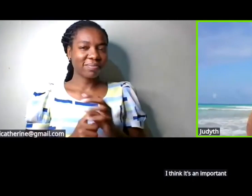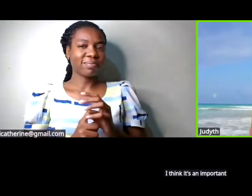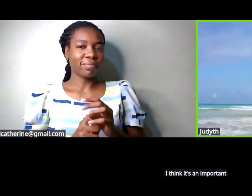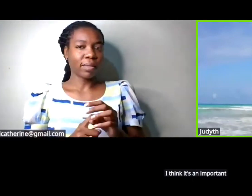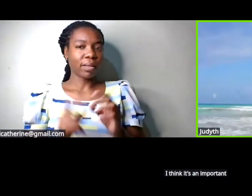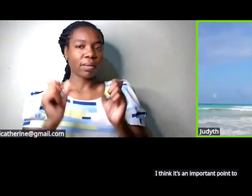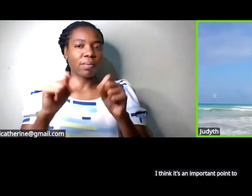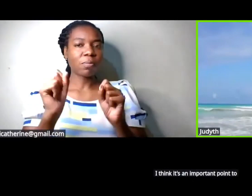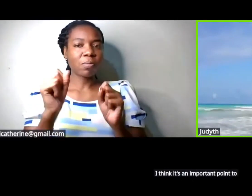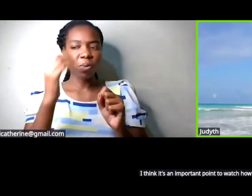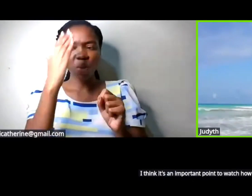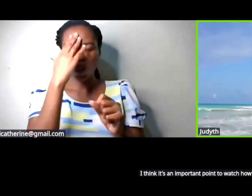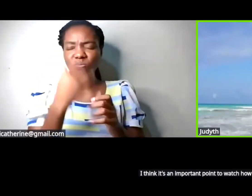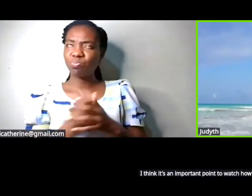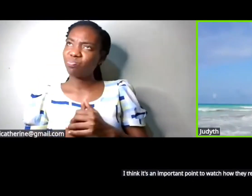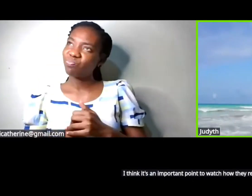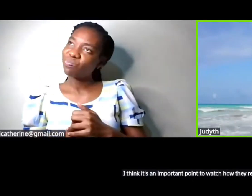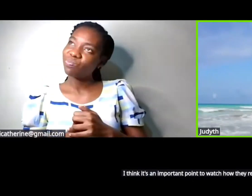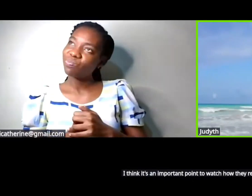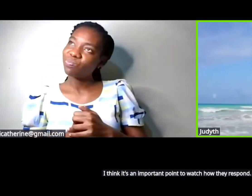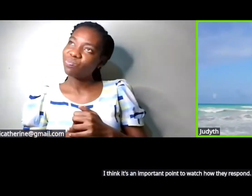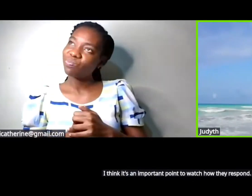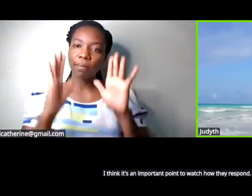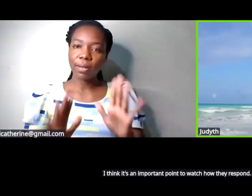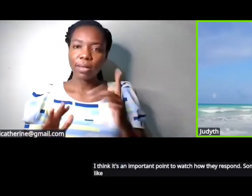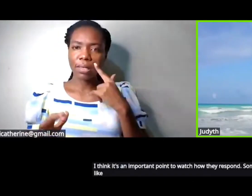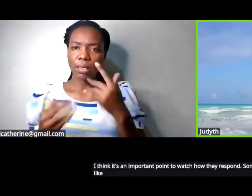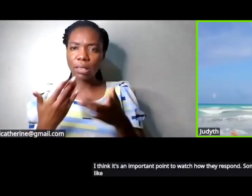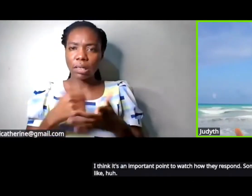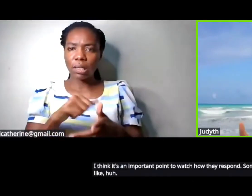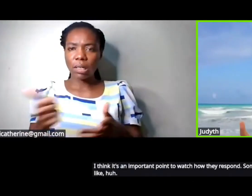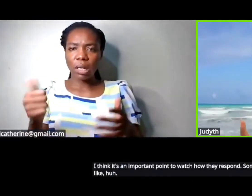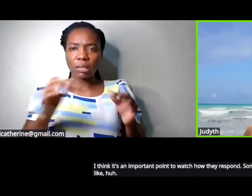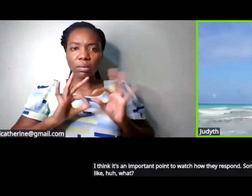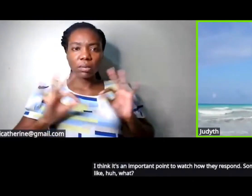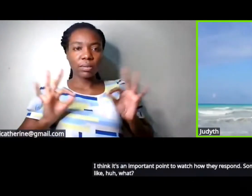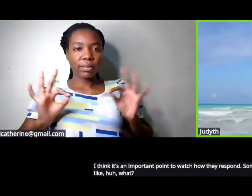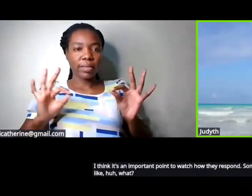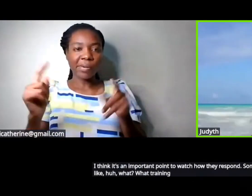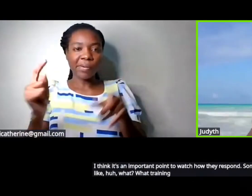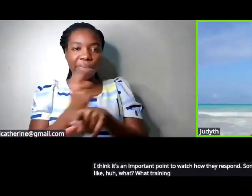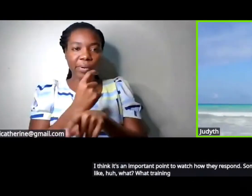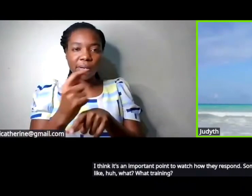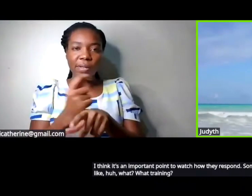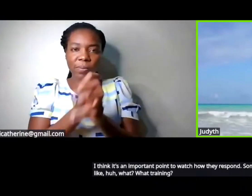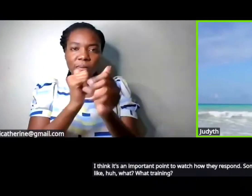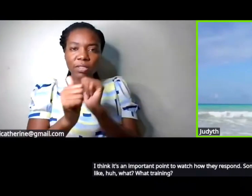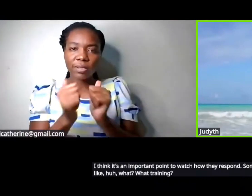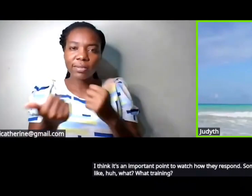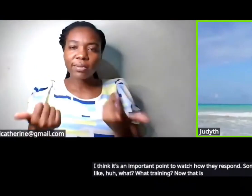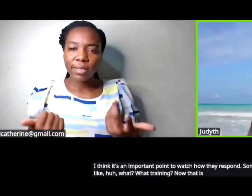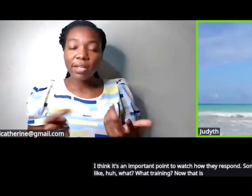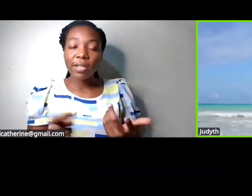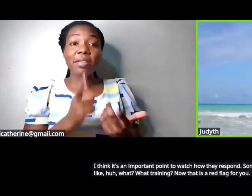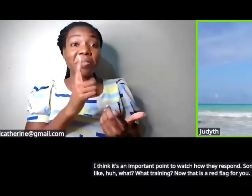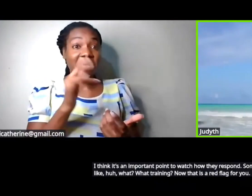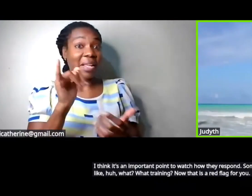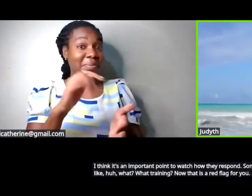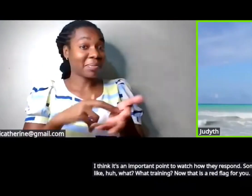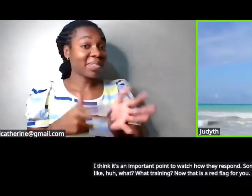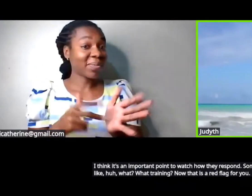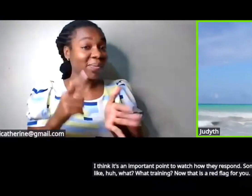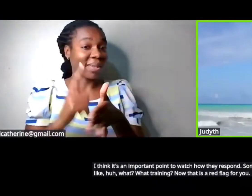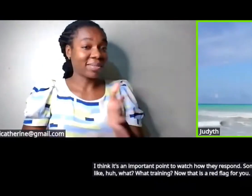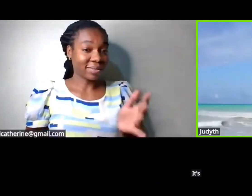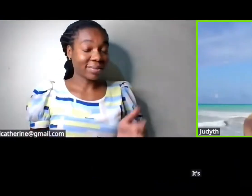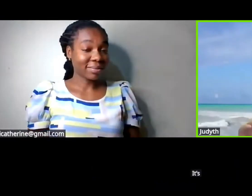how they respond. Some of them will be like, huh? What training? Now that is a red flag for you. It's saying